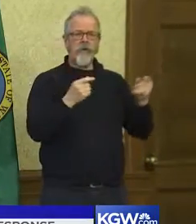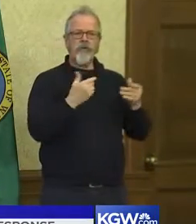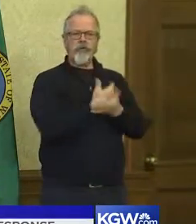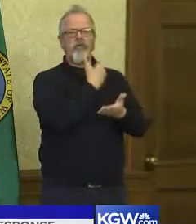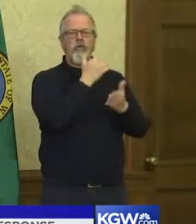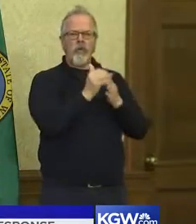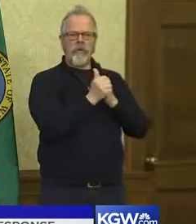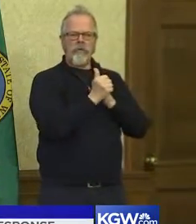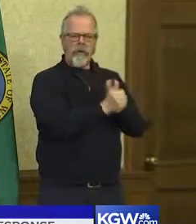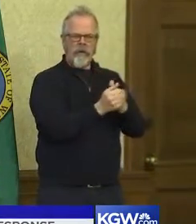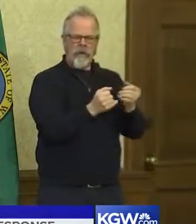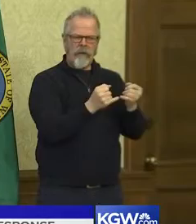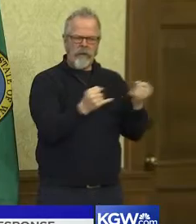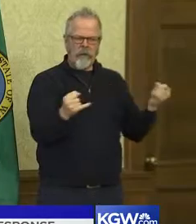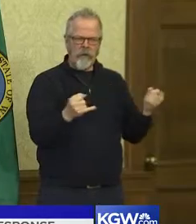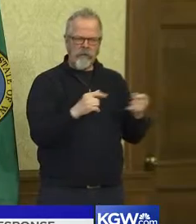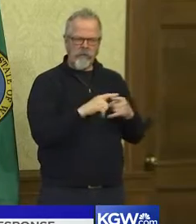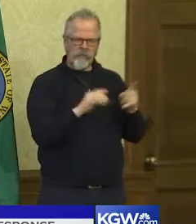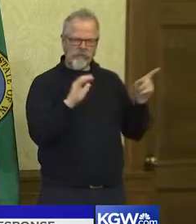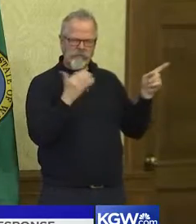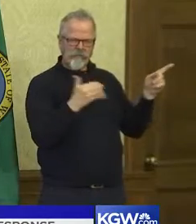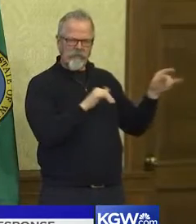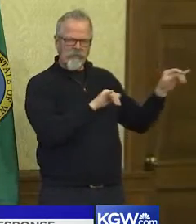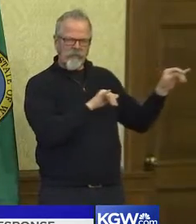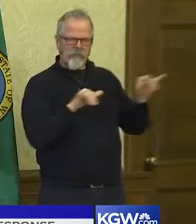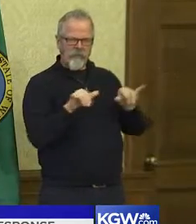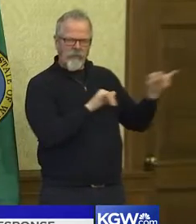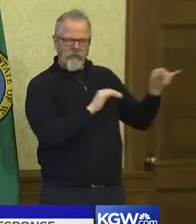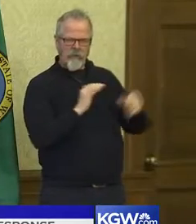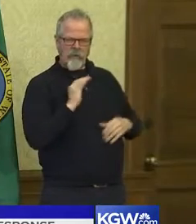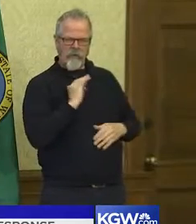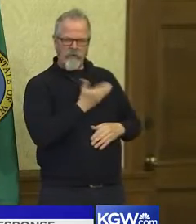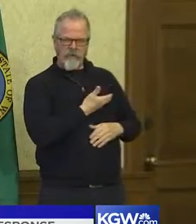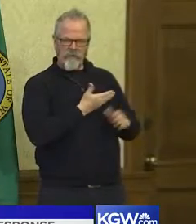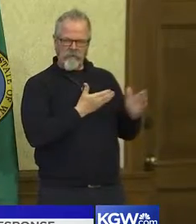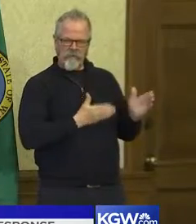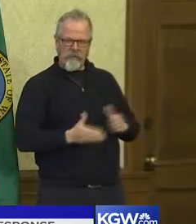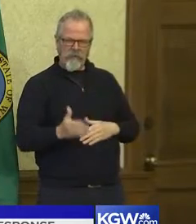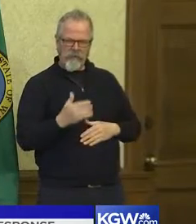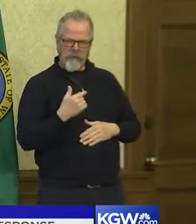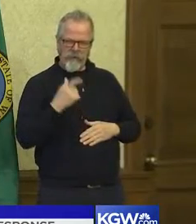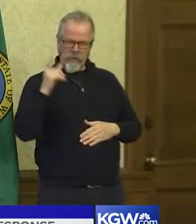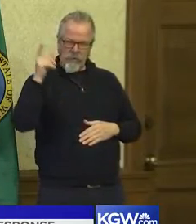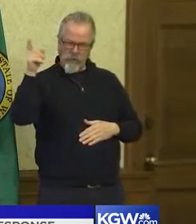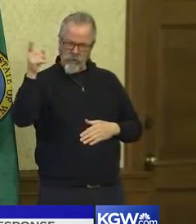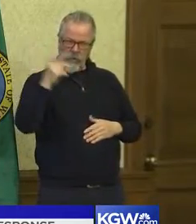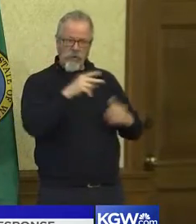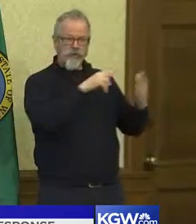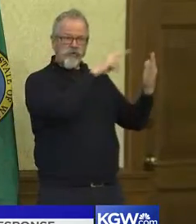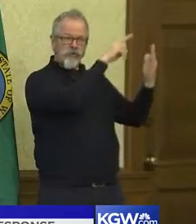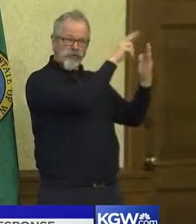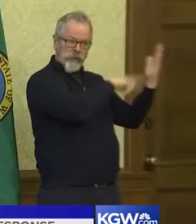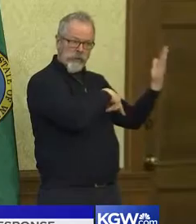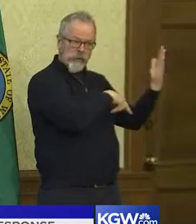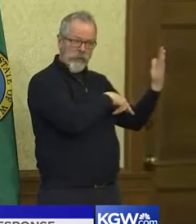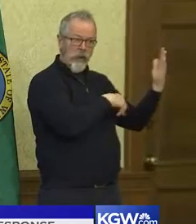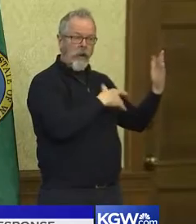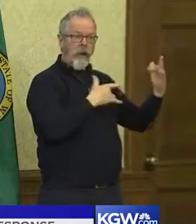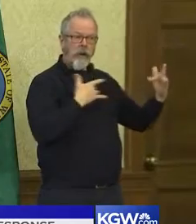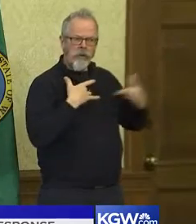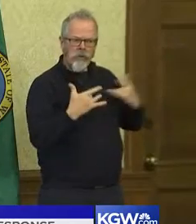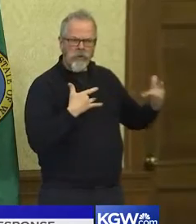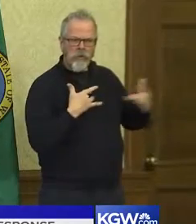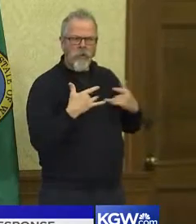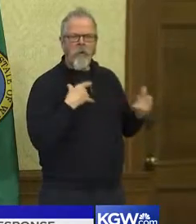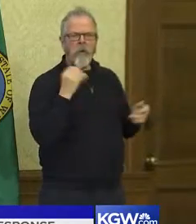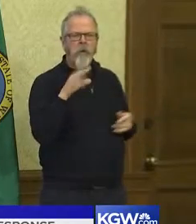things here. Are there anything about the national guidelines that cause you concern? And then also, can you give some detail about the